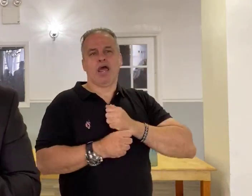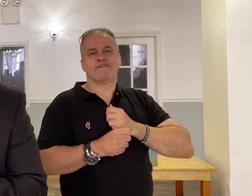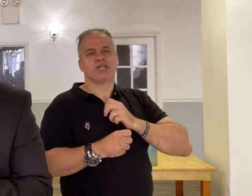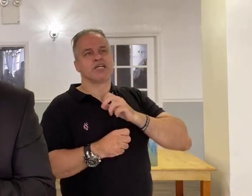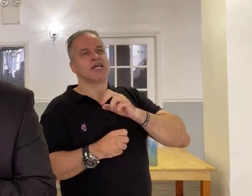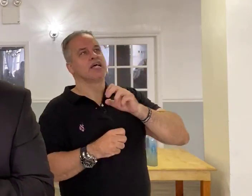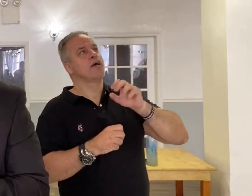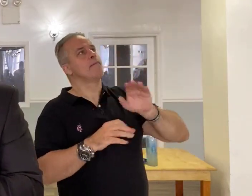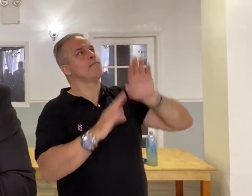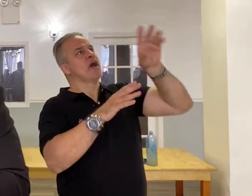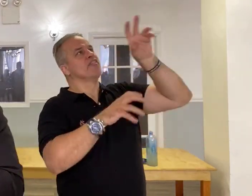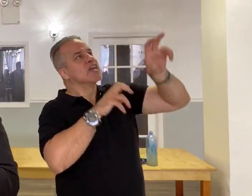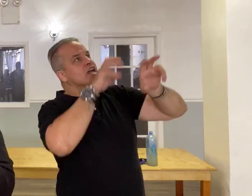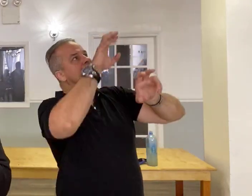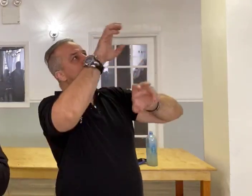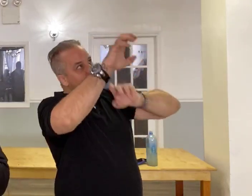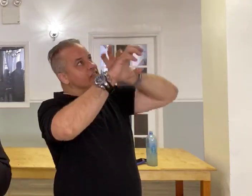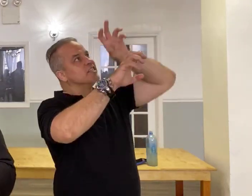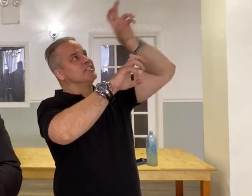himself.